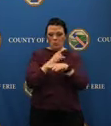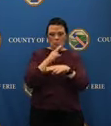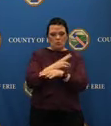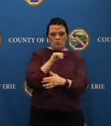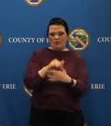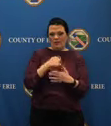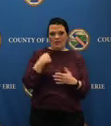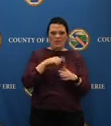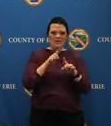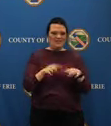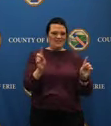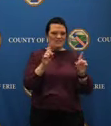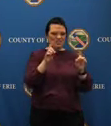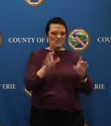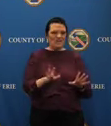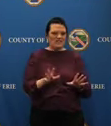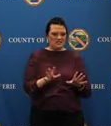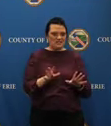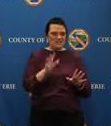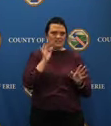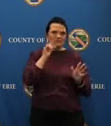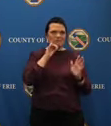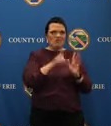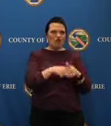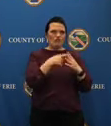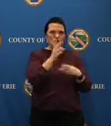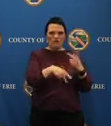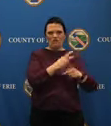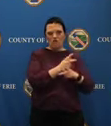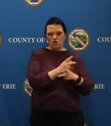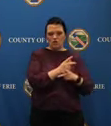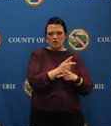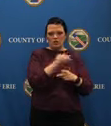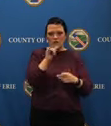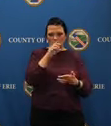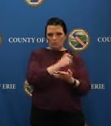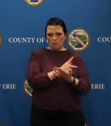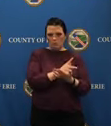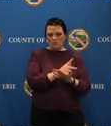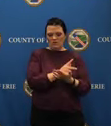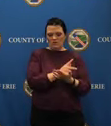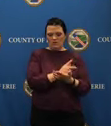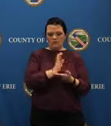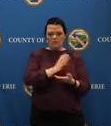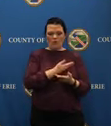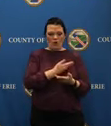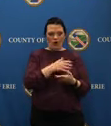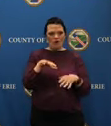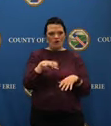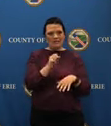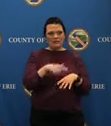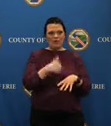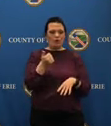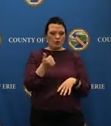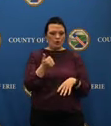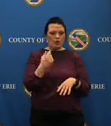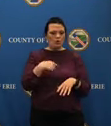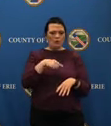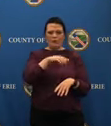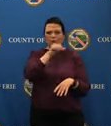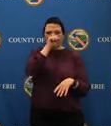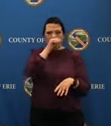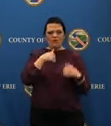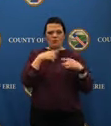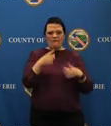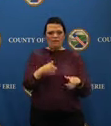so we have a little different testing, which is sort of the original version of testing that had been approved, and ours takes a little longer. We would love to get the